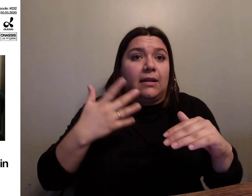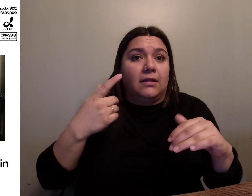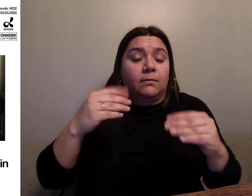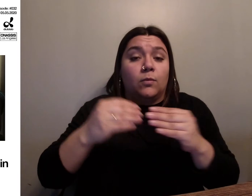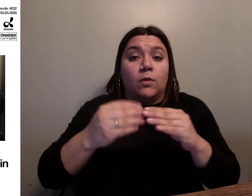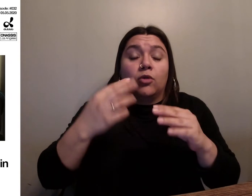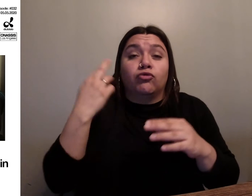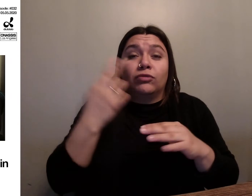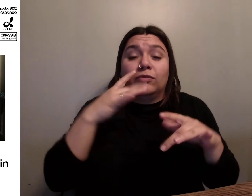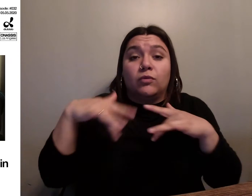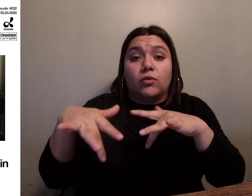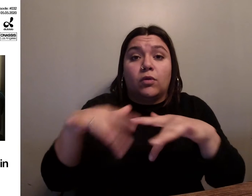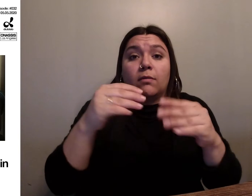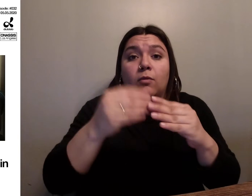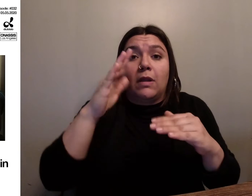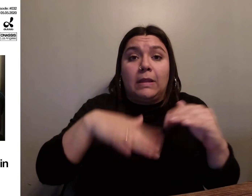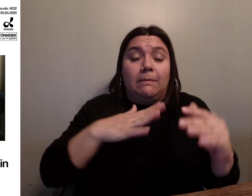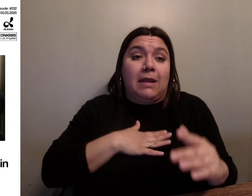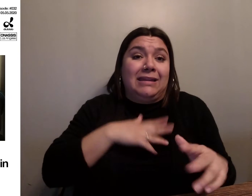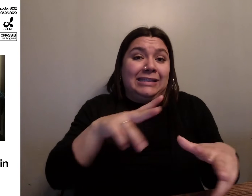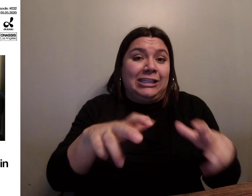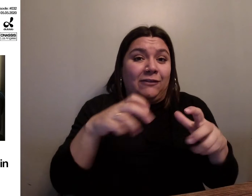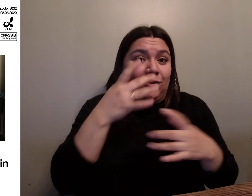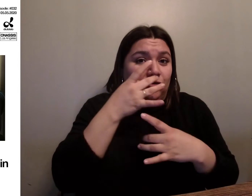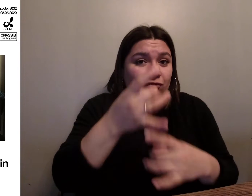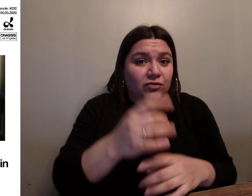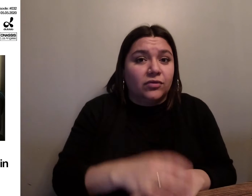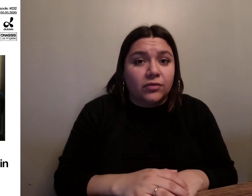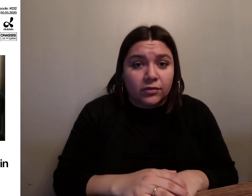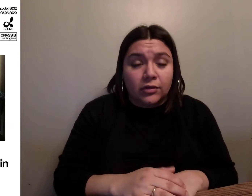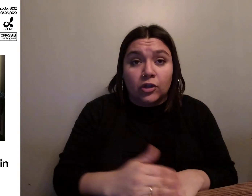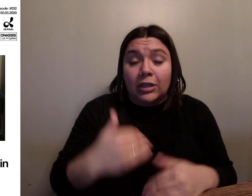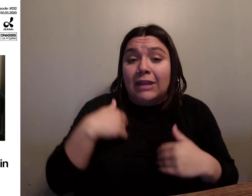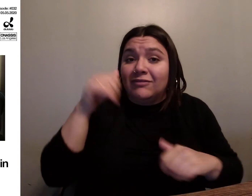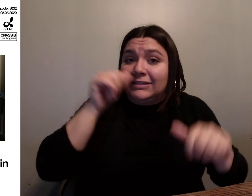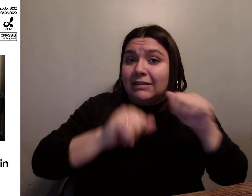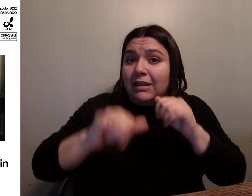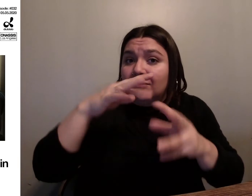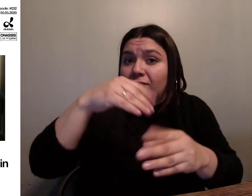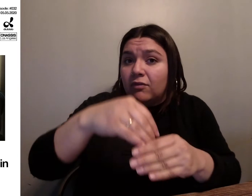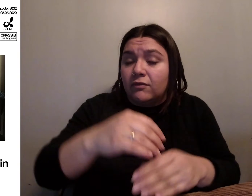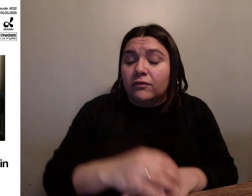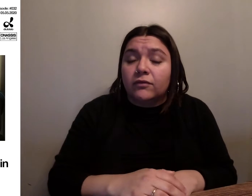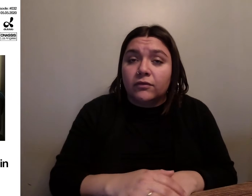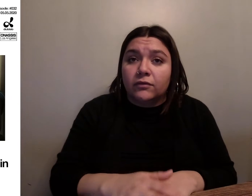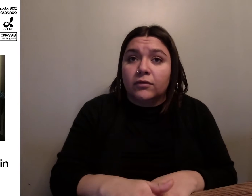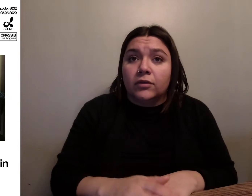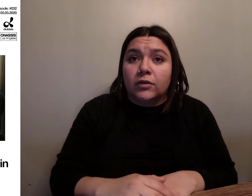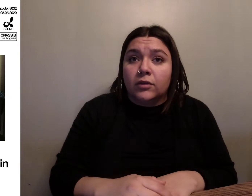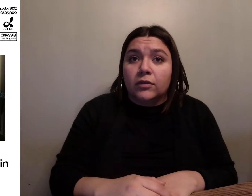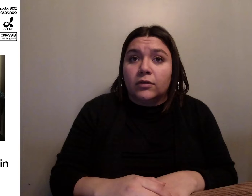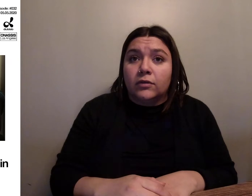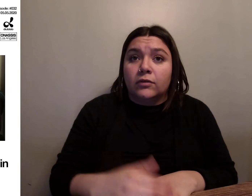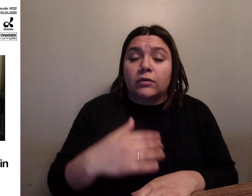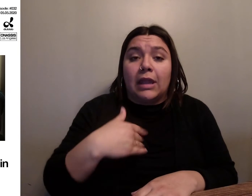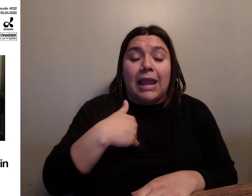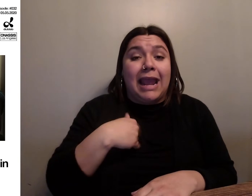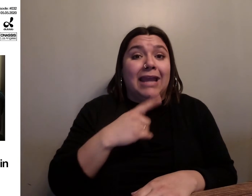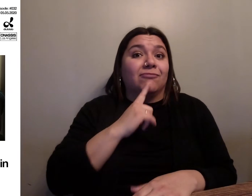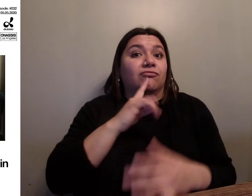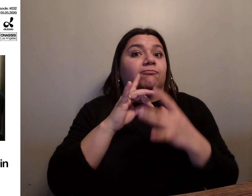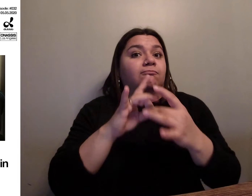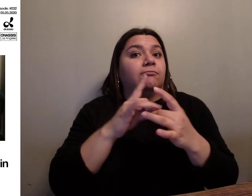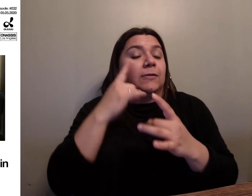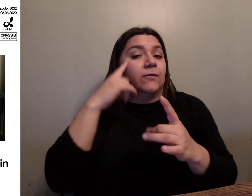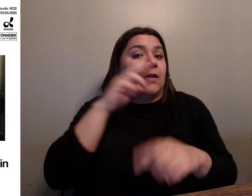was science involved here, that there was really a connection to the natural world that nobody had thought of before. To your